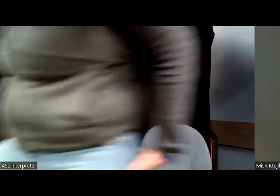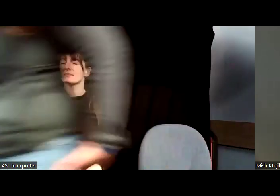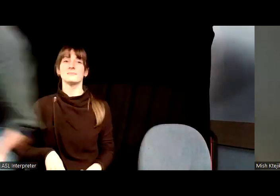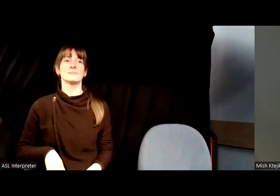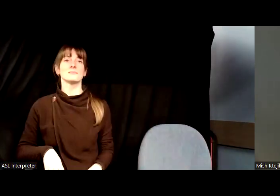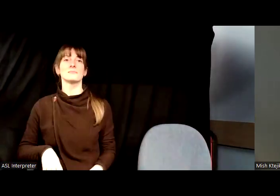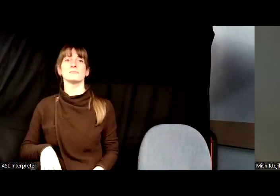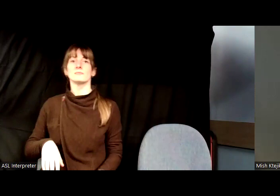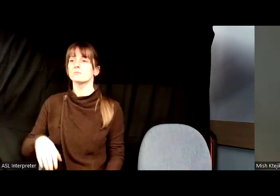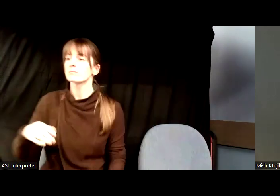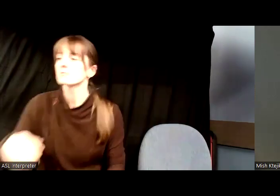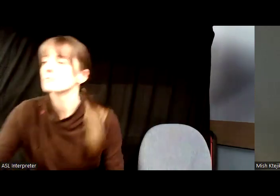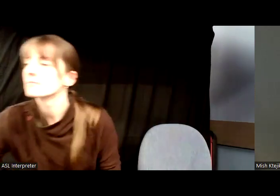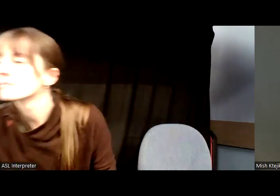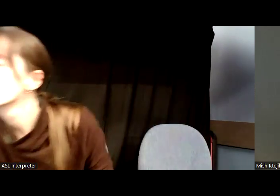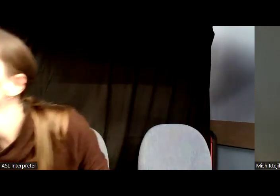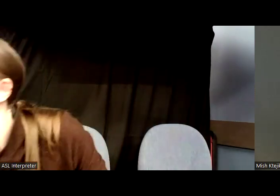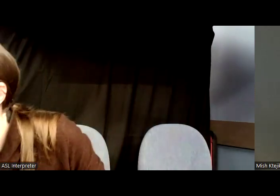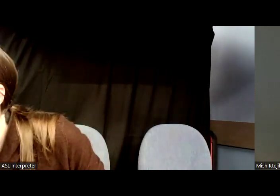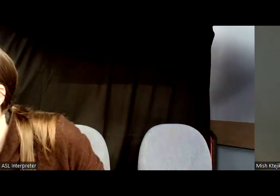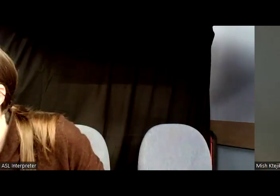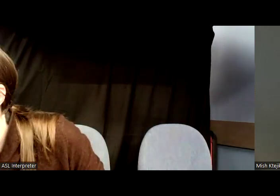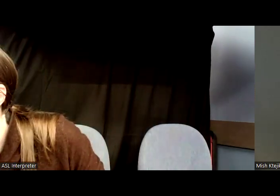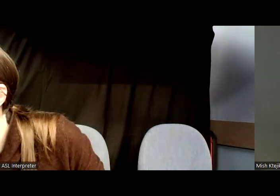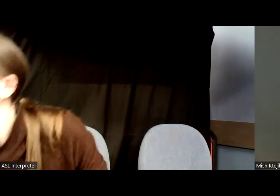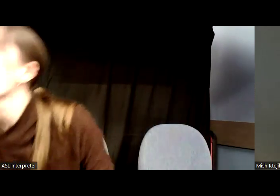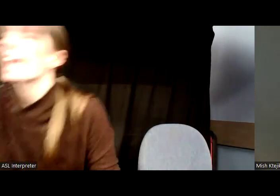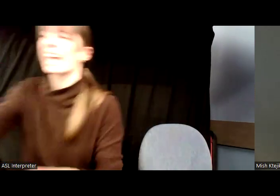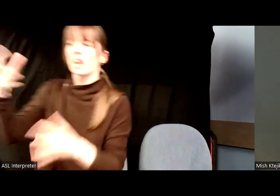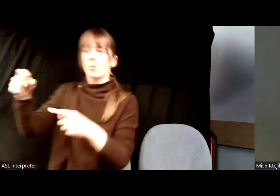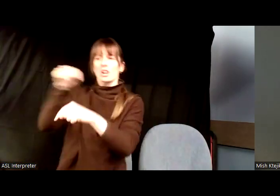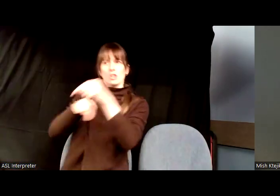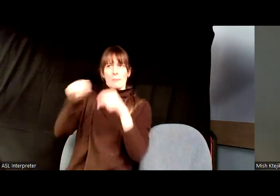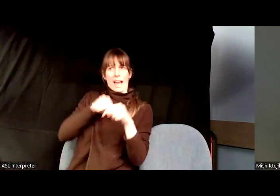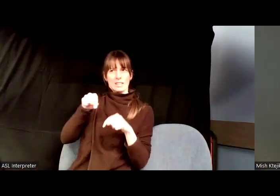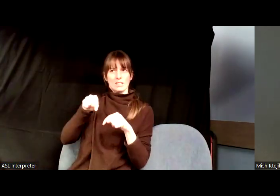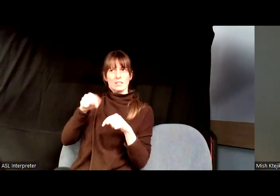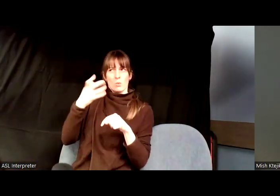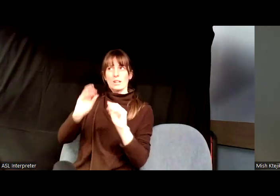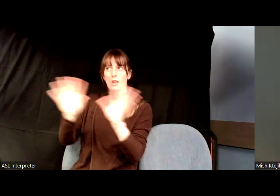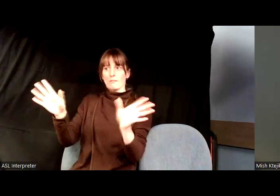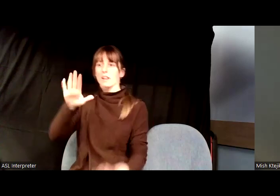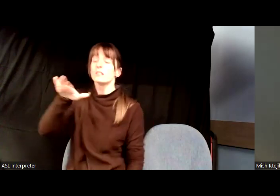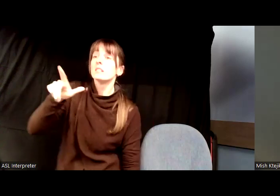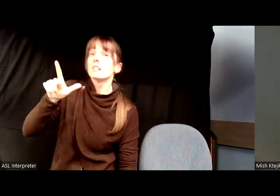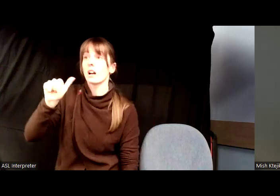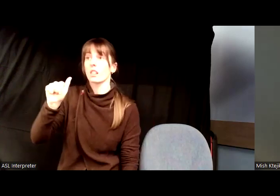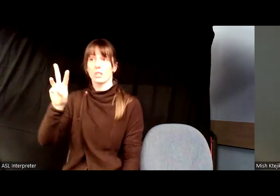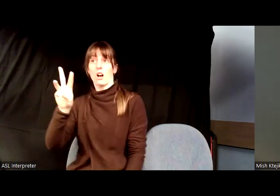just to go back, because I've heard a few things that I just want to clarify. The law states